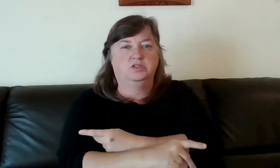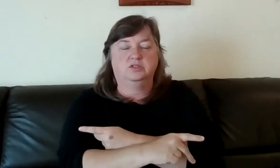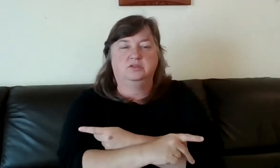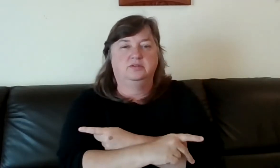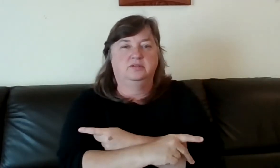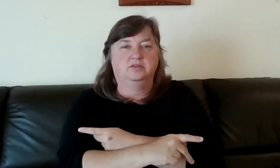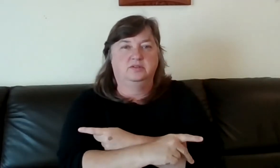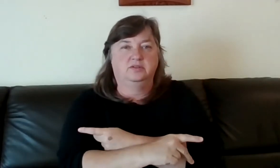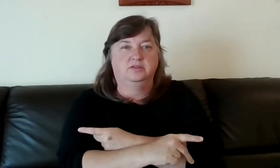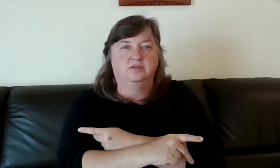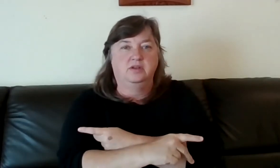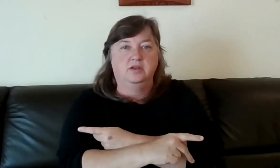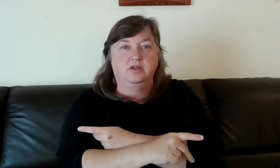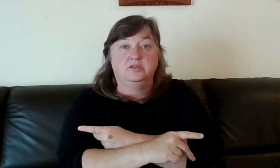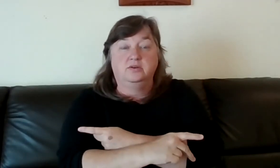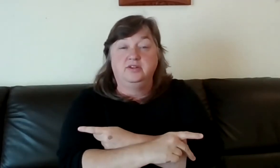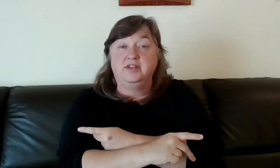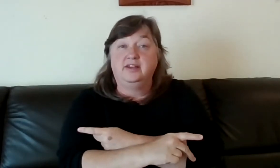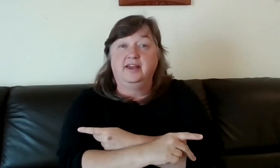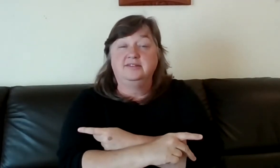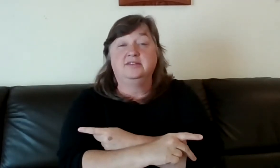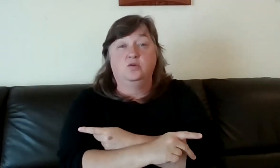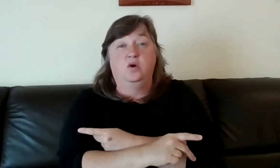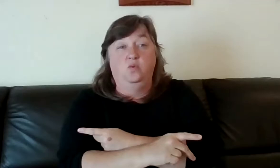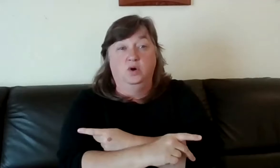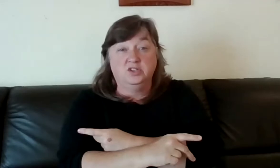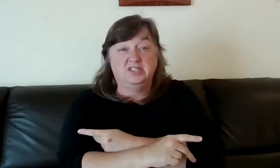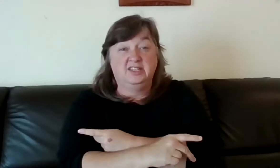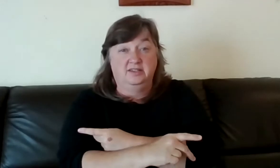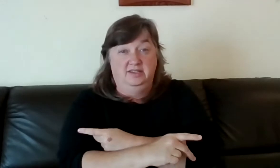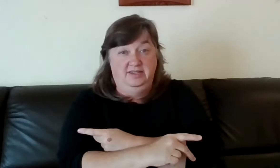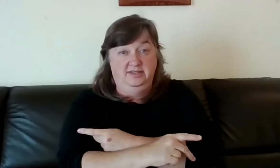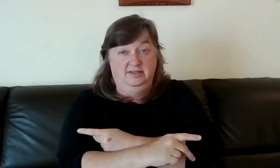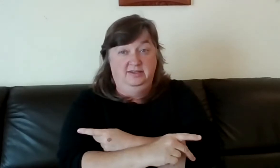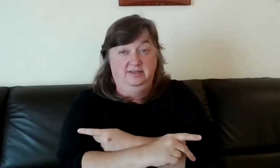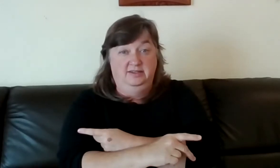Worse. So can you take a guess as to what worst is?